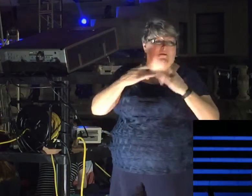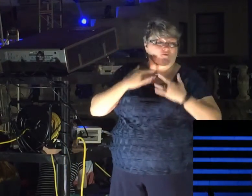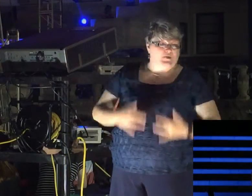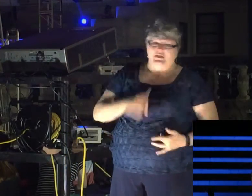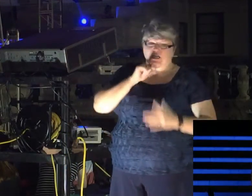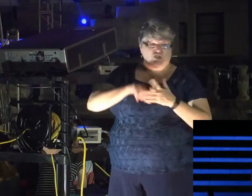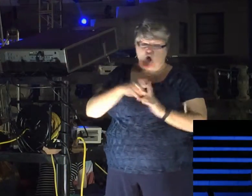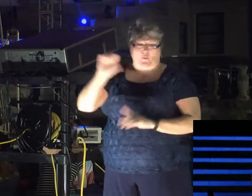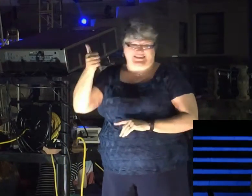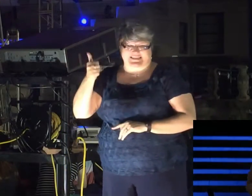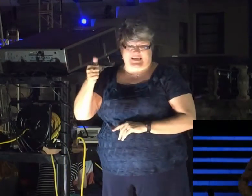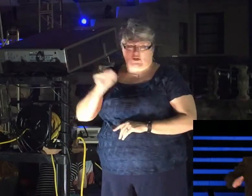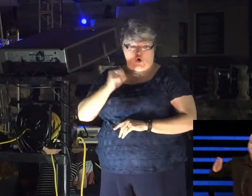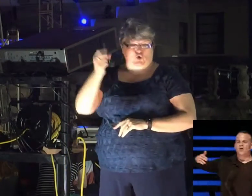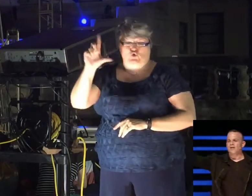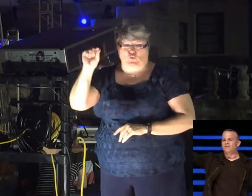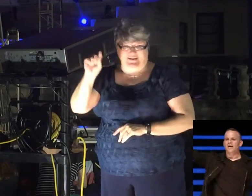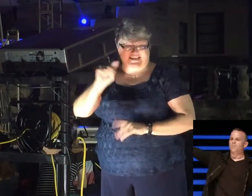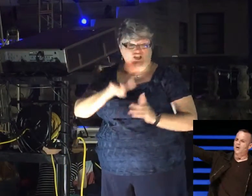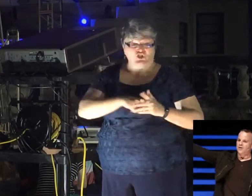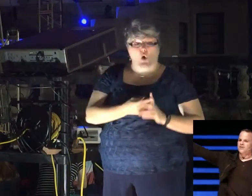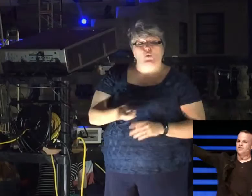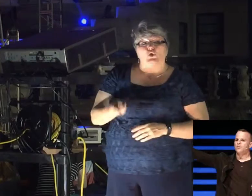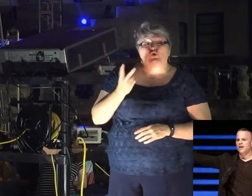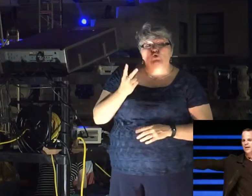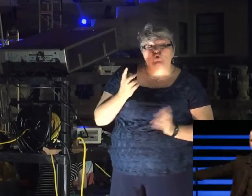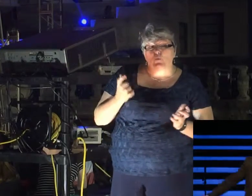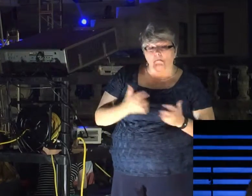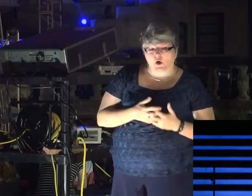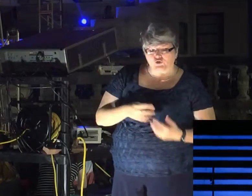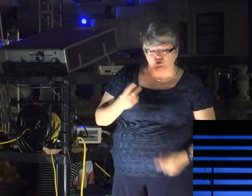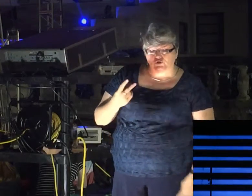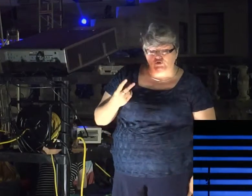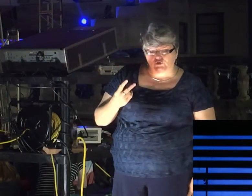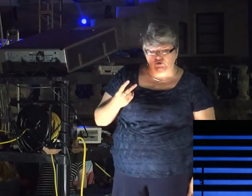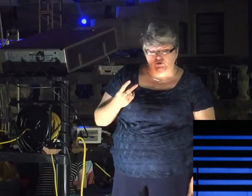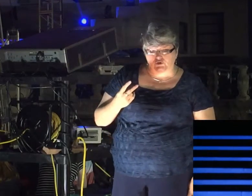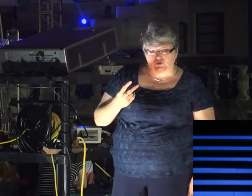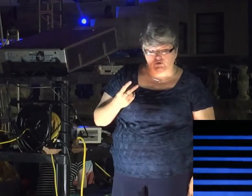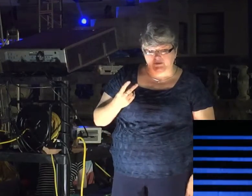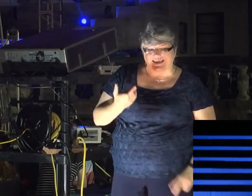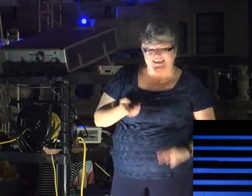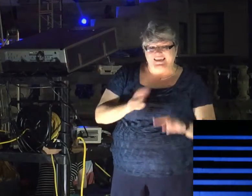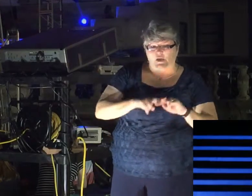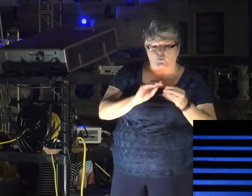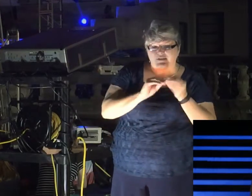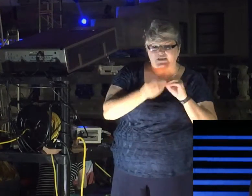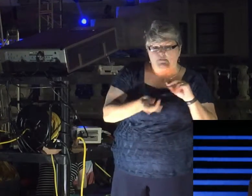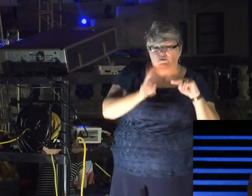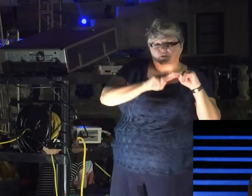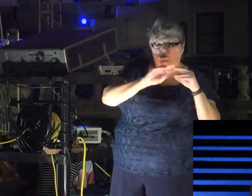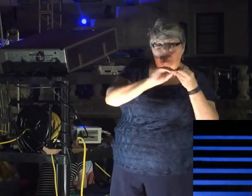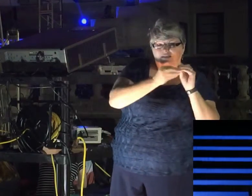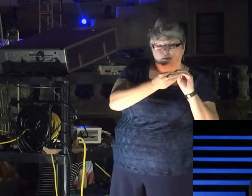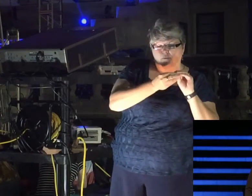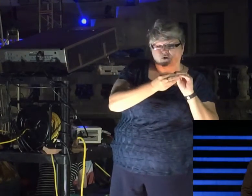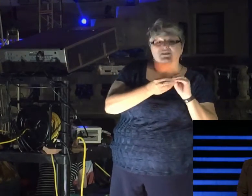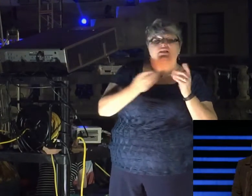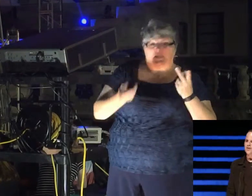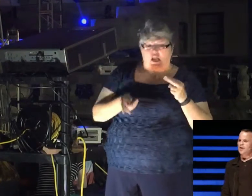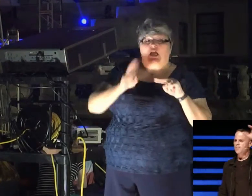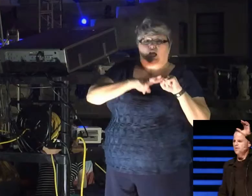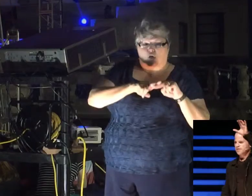And that doesn't start at 10 partners or 20. It starts with 2. That you see where there's an increase in number of